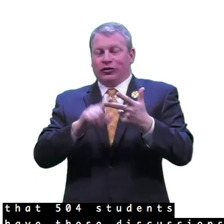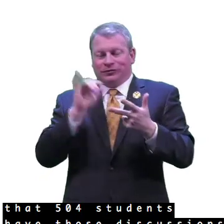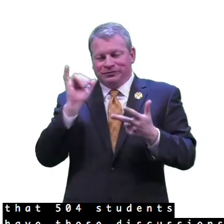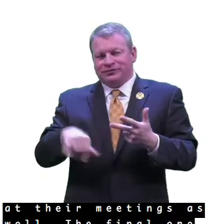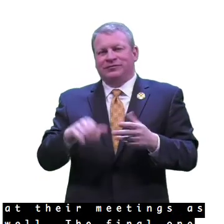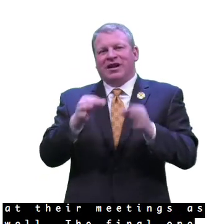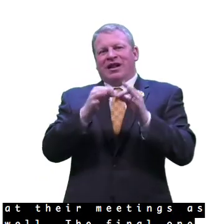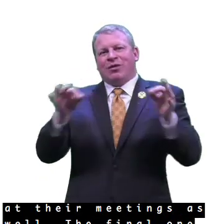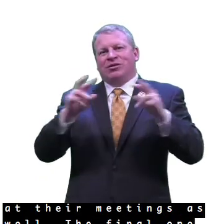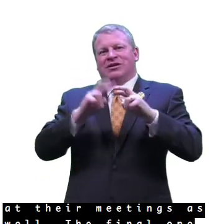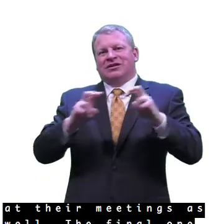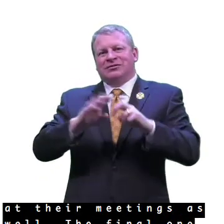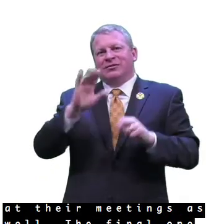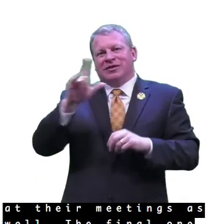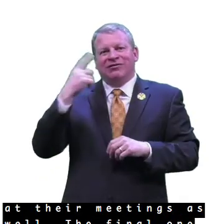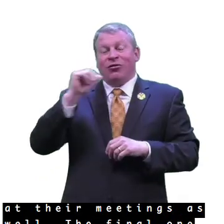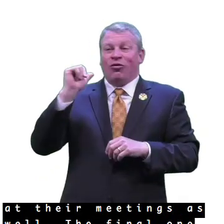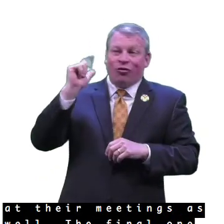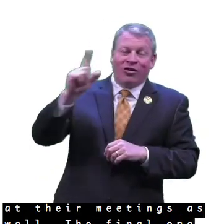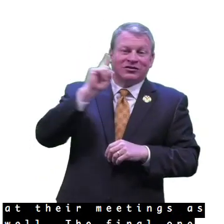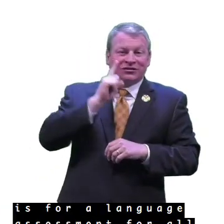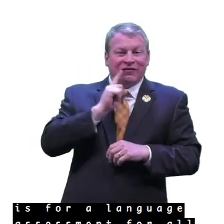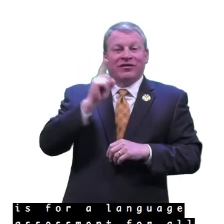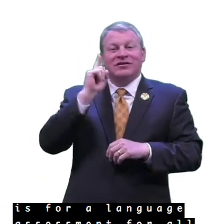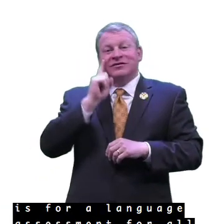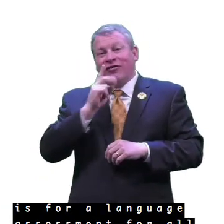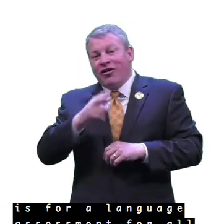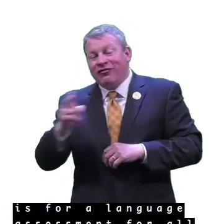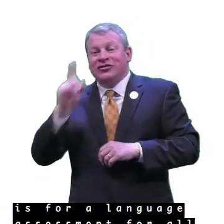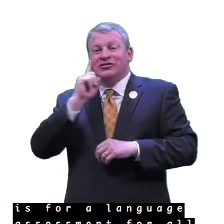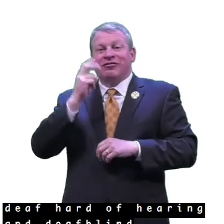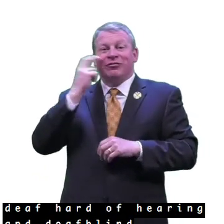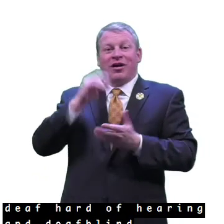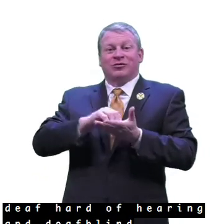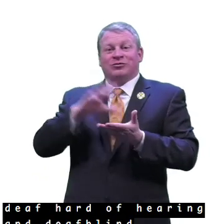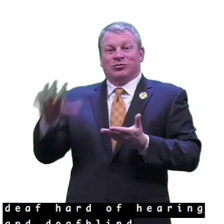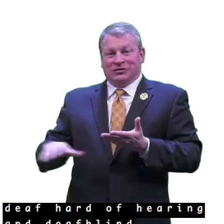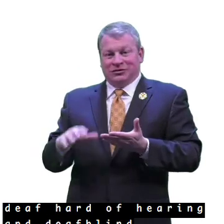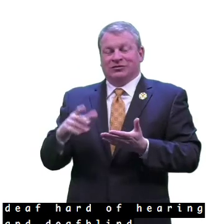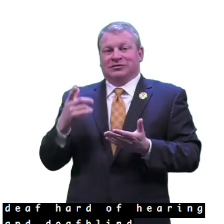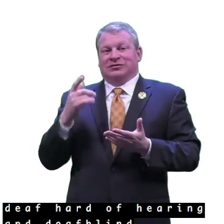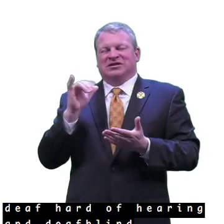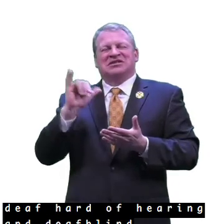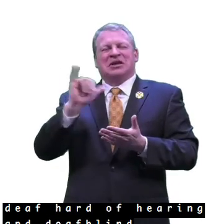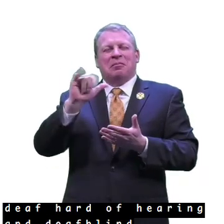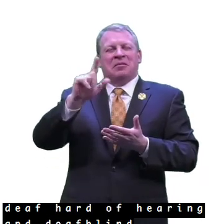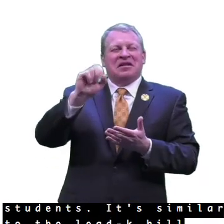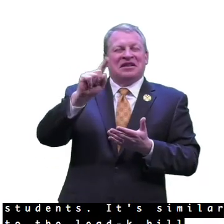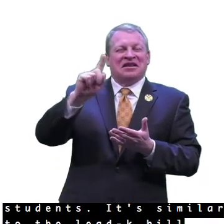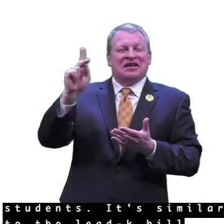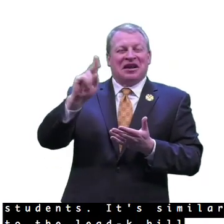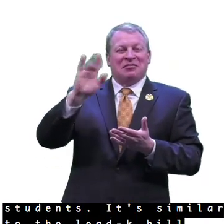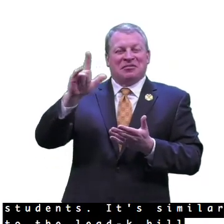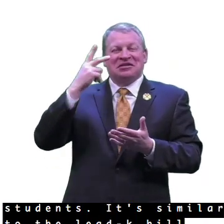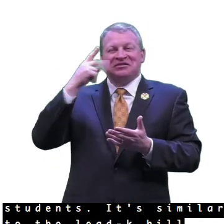discussions at their meetings as well. The final one is for a language assessment for all deaf, hard of hearing and deaf-blind students. It's